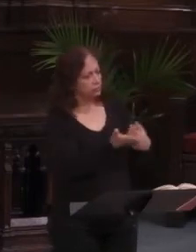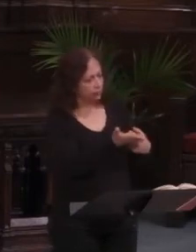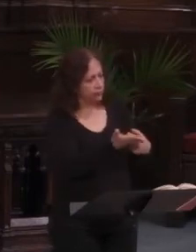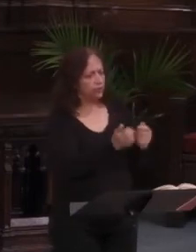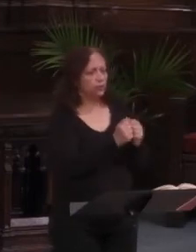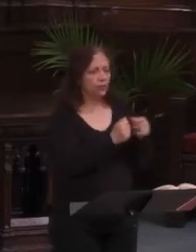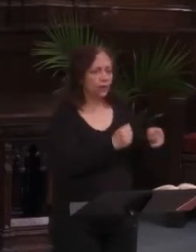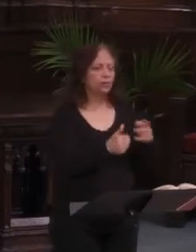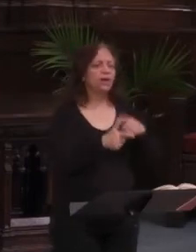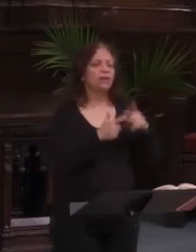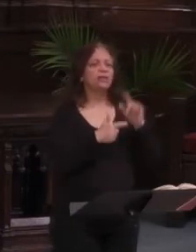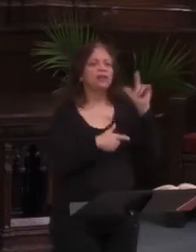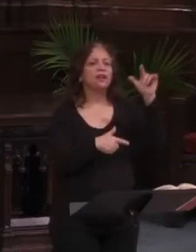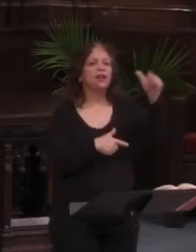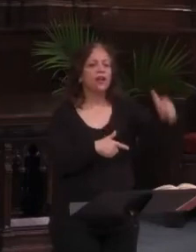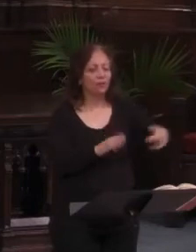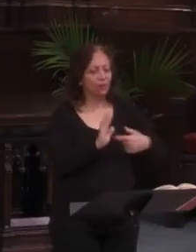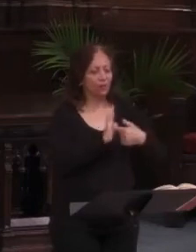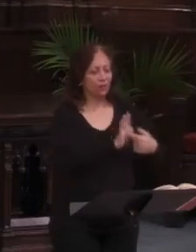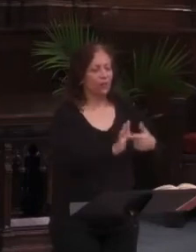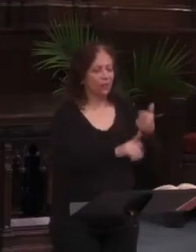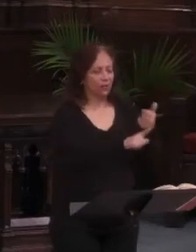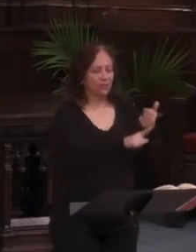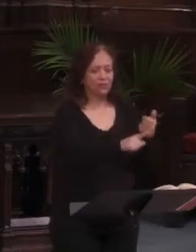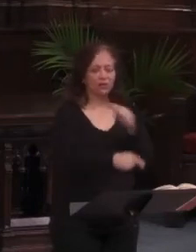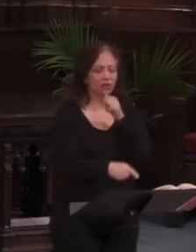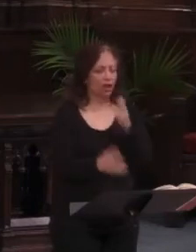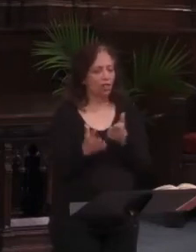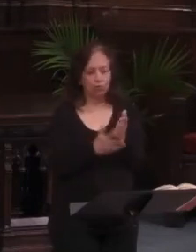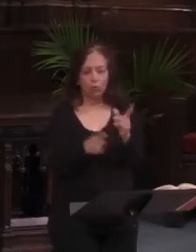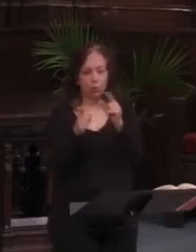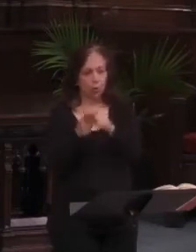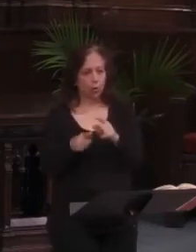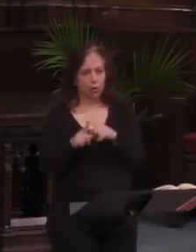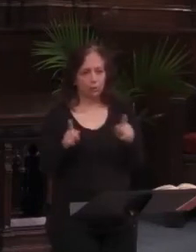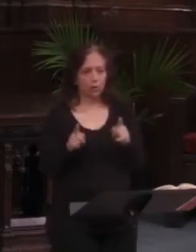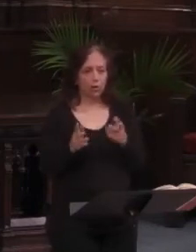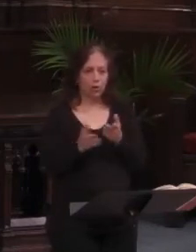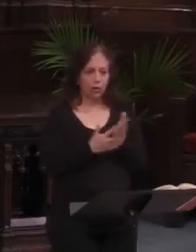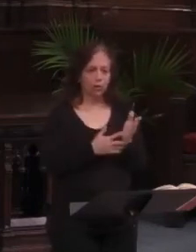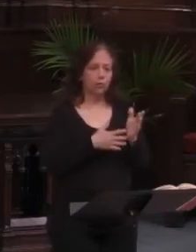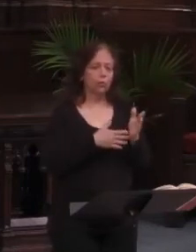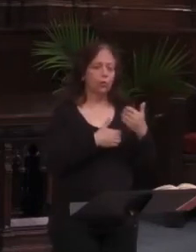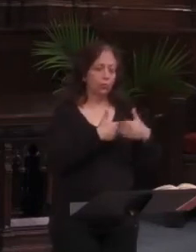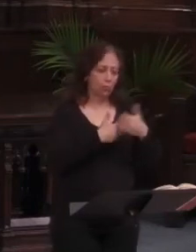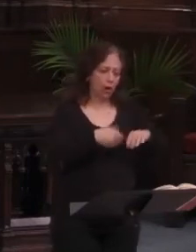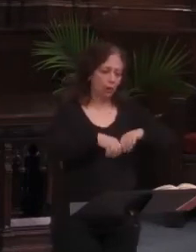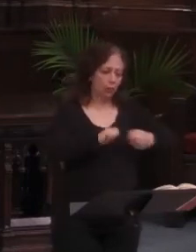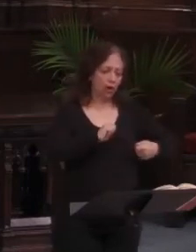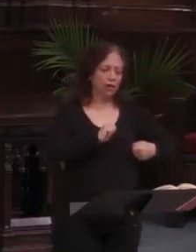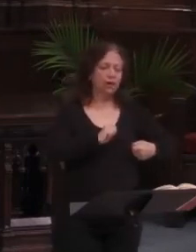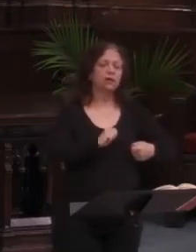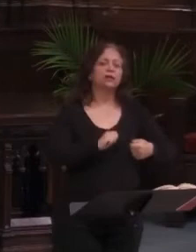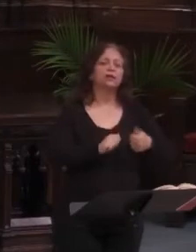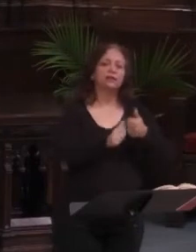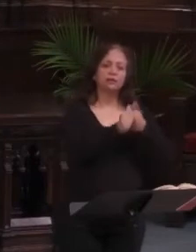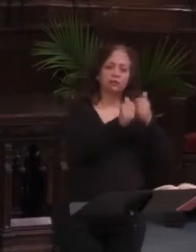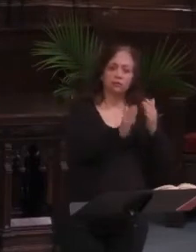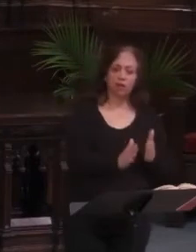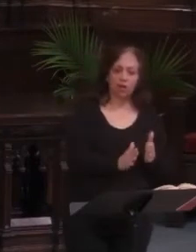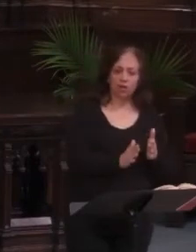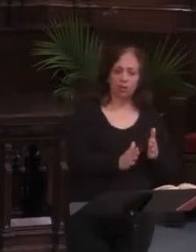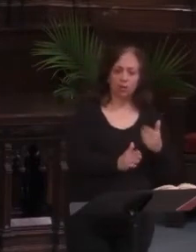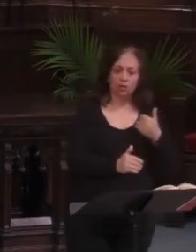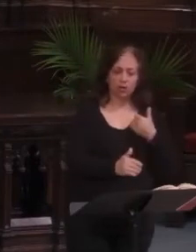eventually revealed himself, not through words, but through the breaking of bread. The disciples maintained an